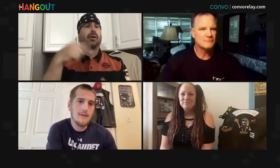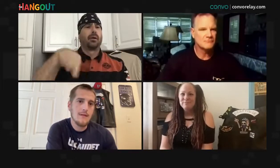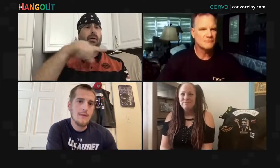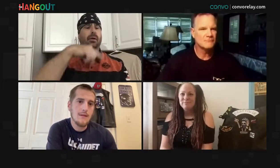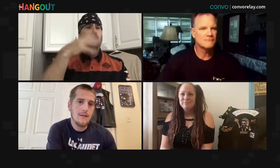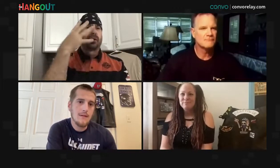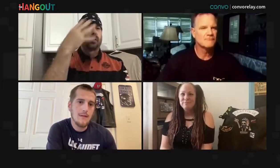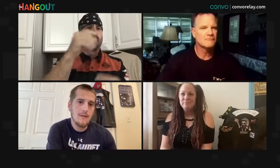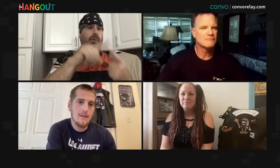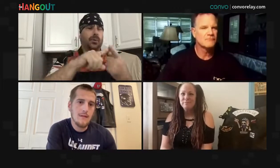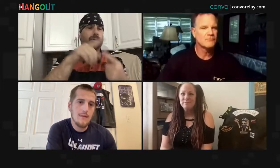getting a little more